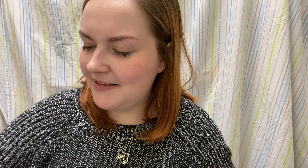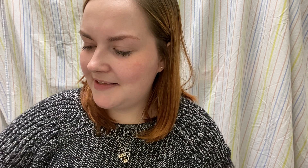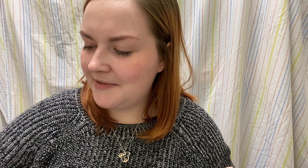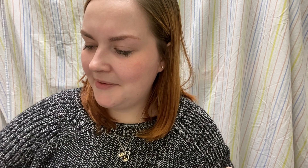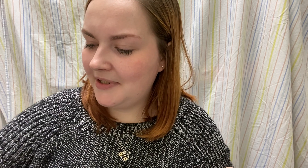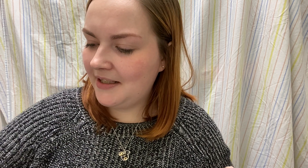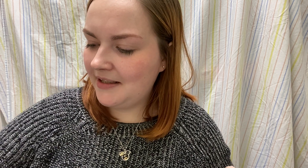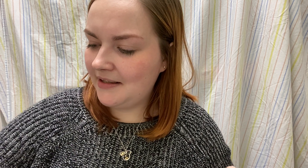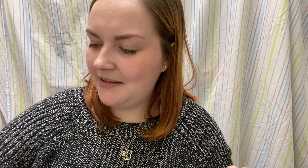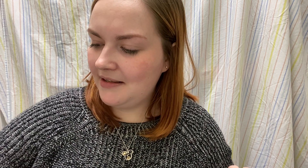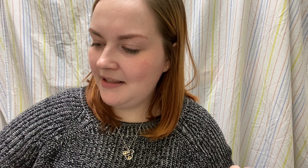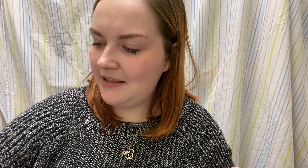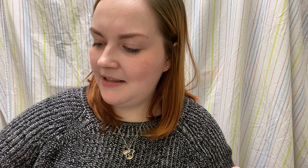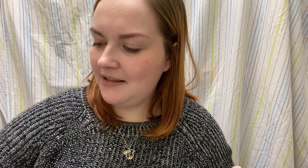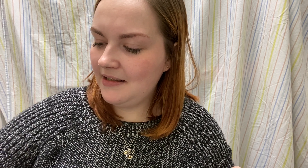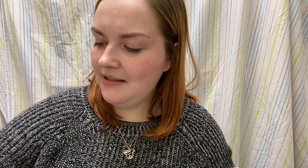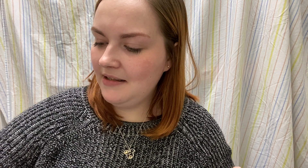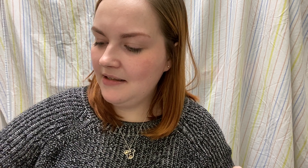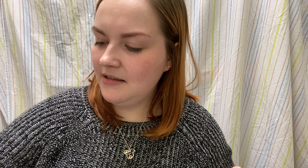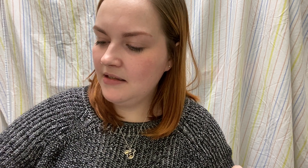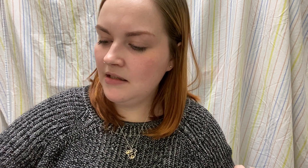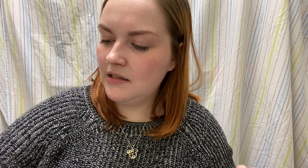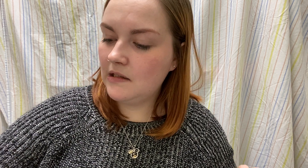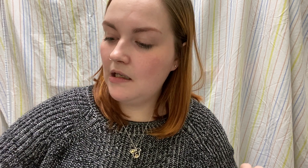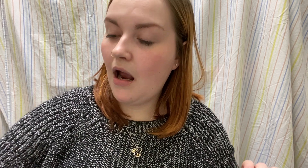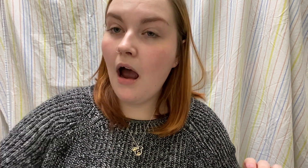This one is